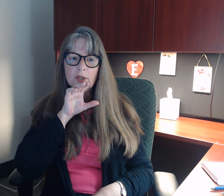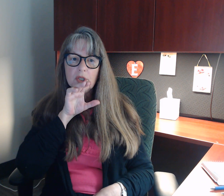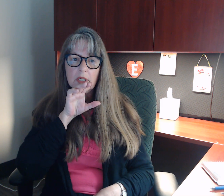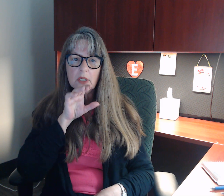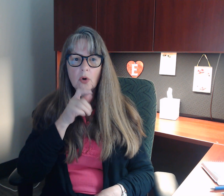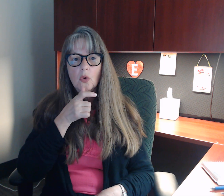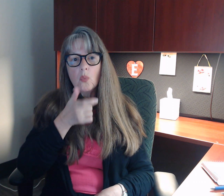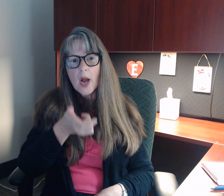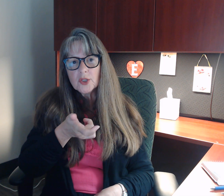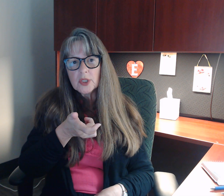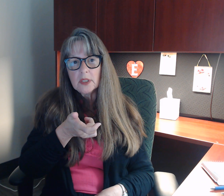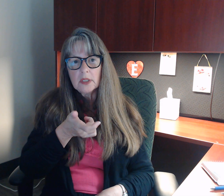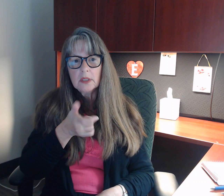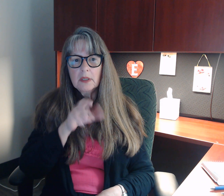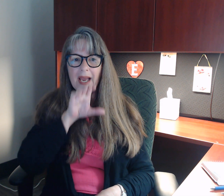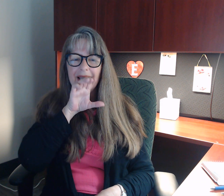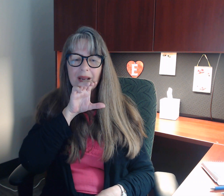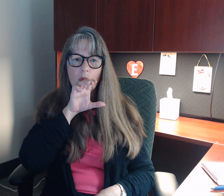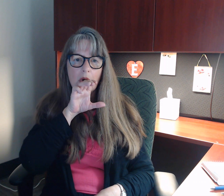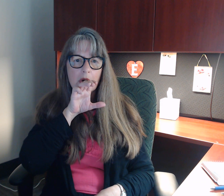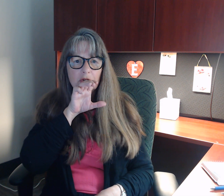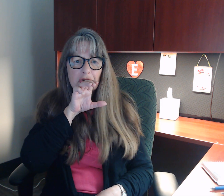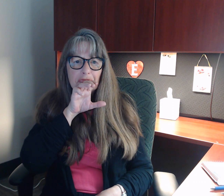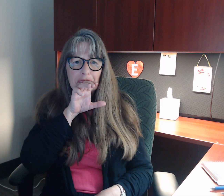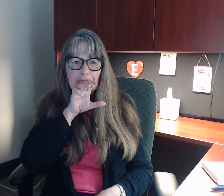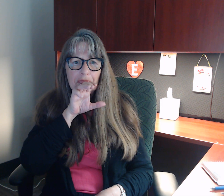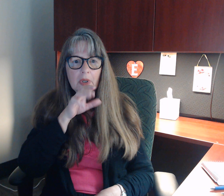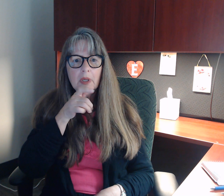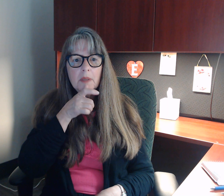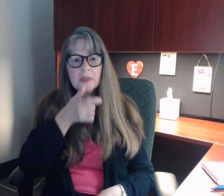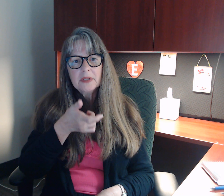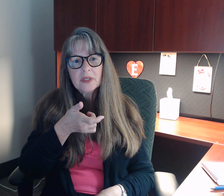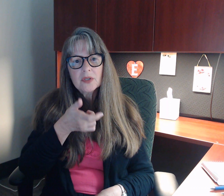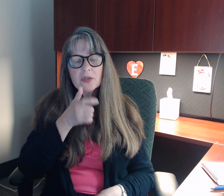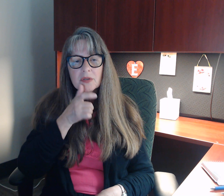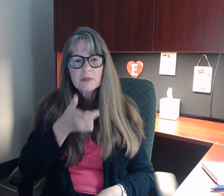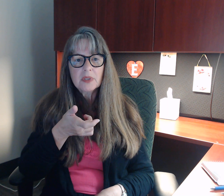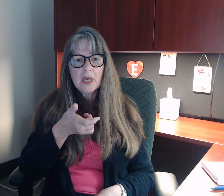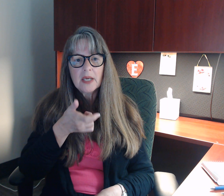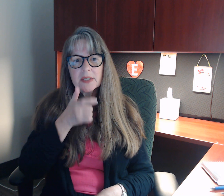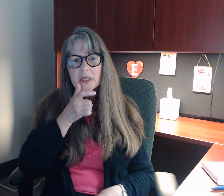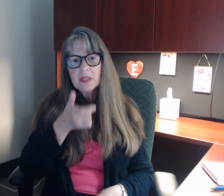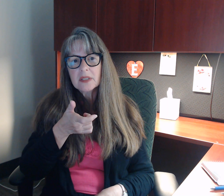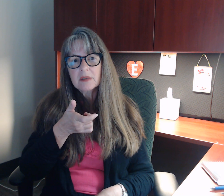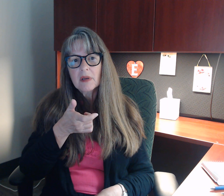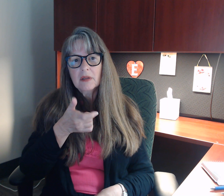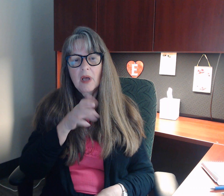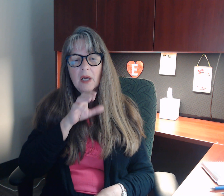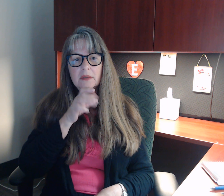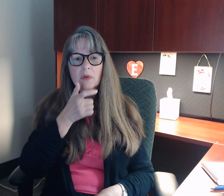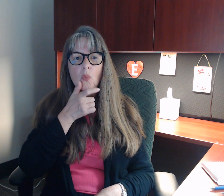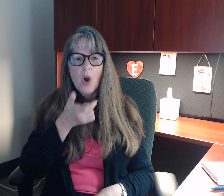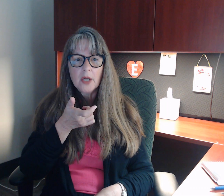watching it or watching it. I like watch. But this is a lot, I see this a lot,